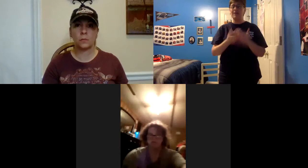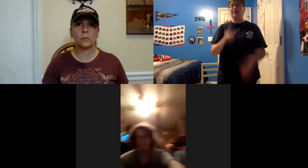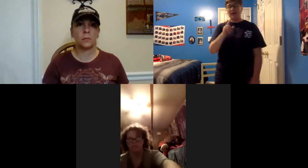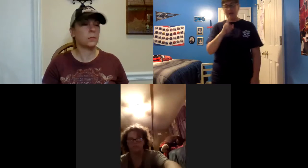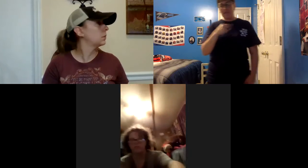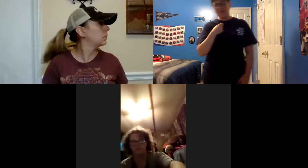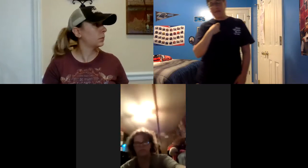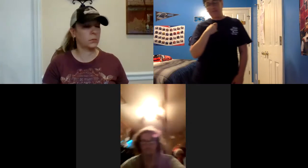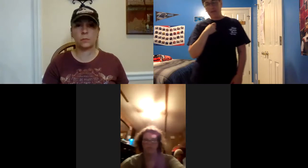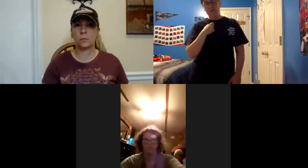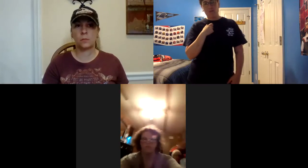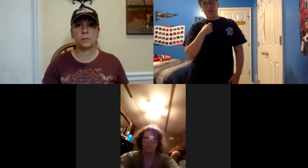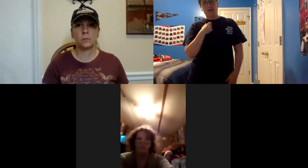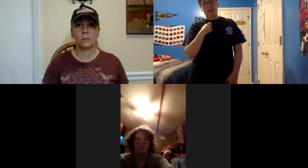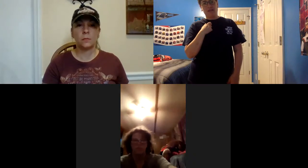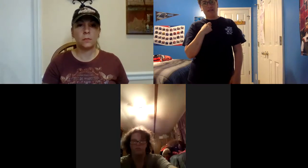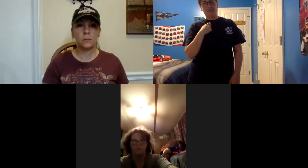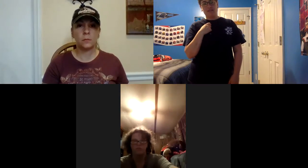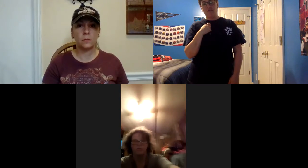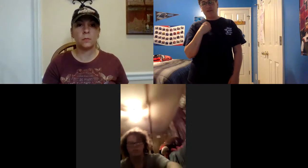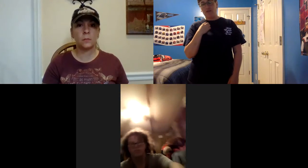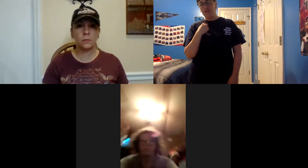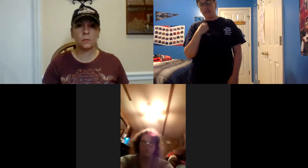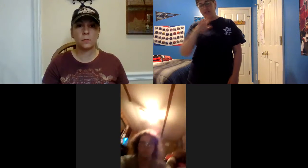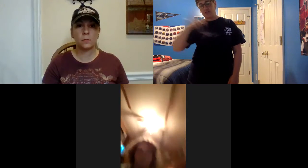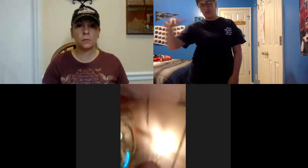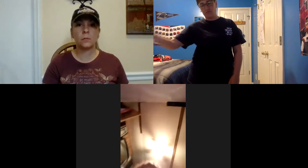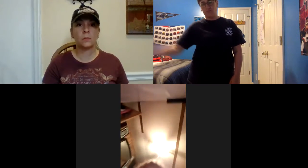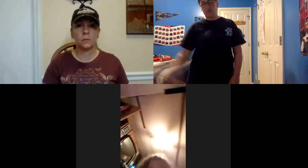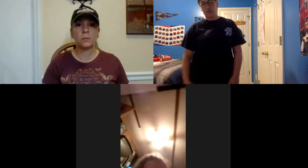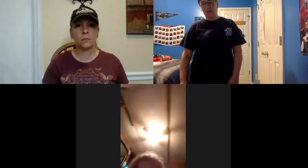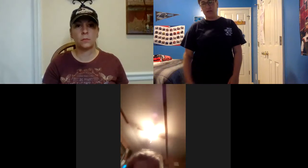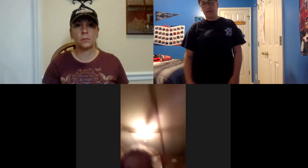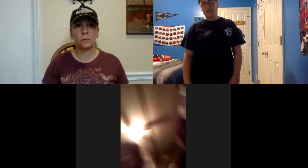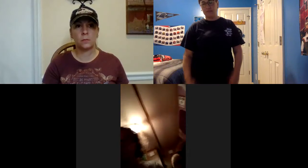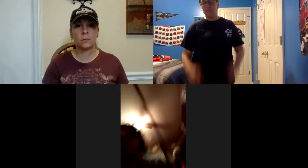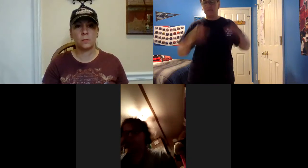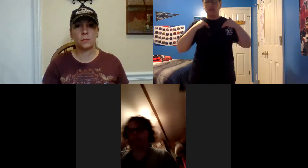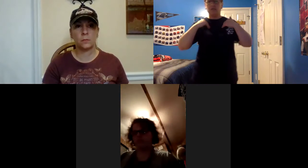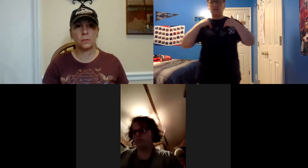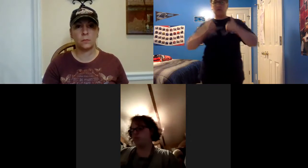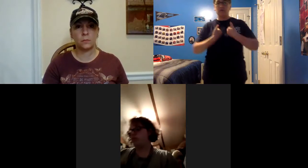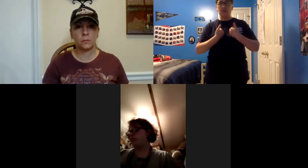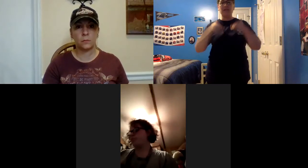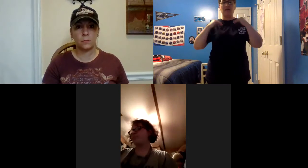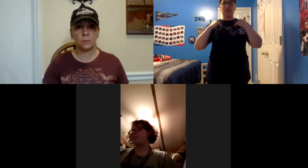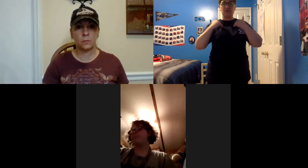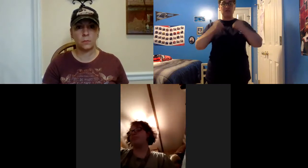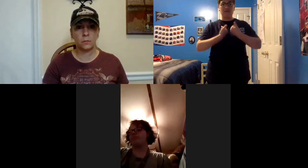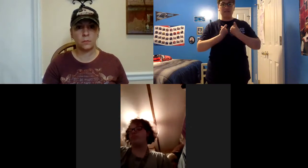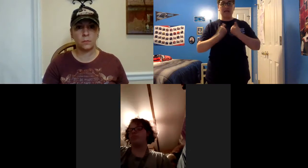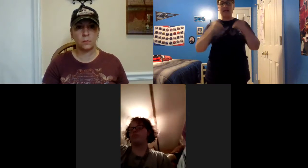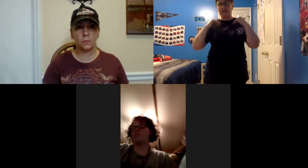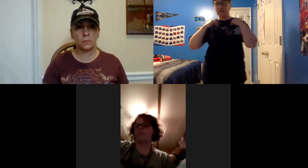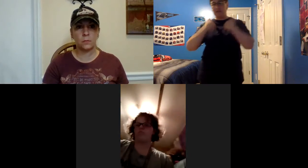tired. I bet that might be where a lot of these fell into a lesson. But now at least you